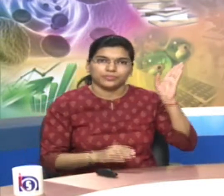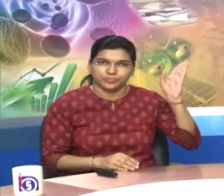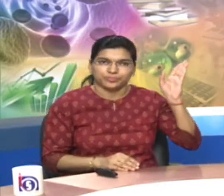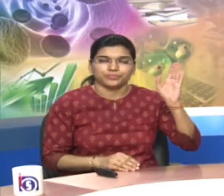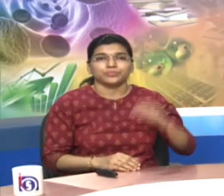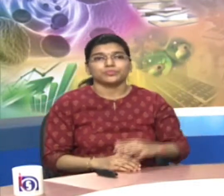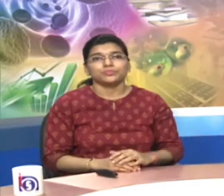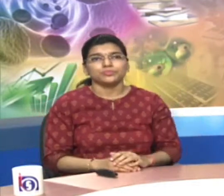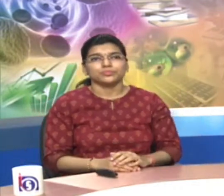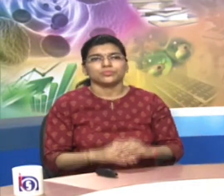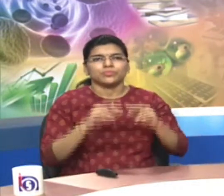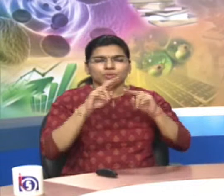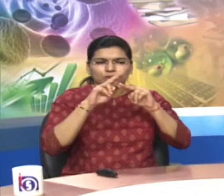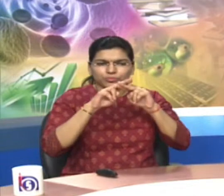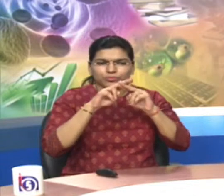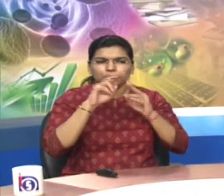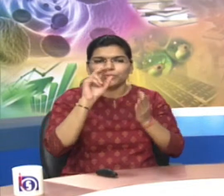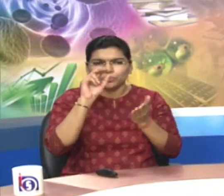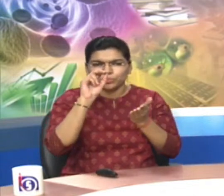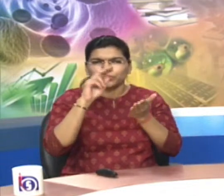and now as you are watching font,